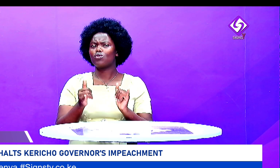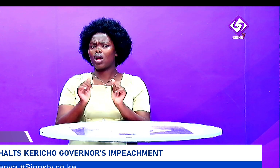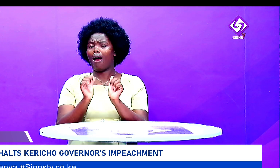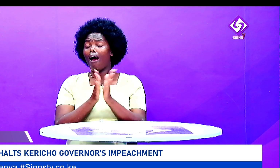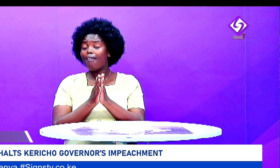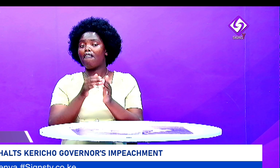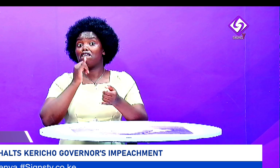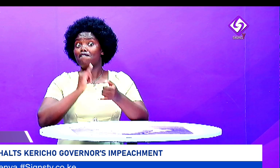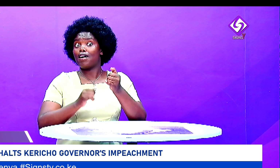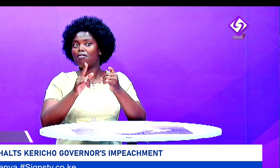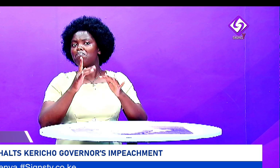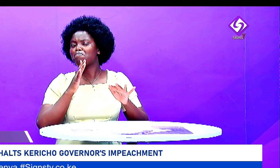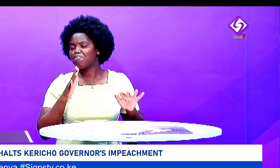Moving on.